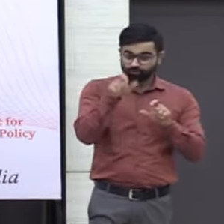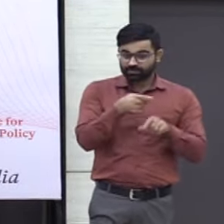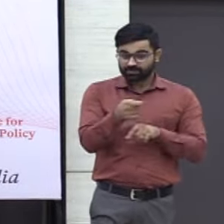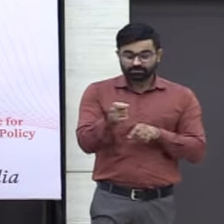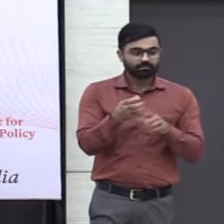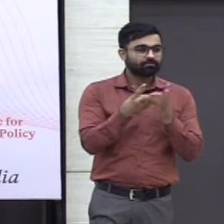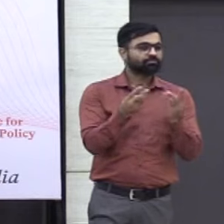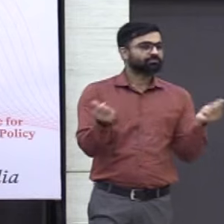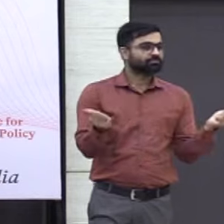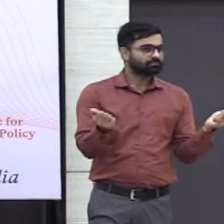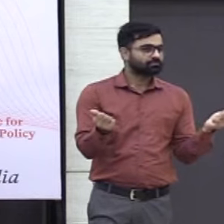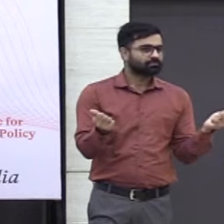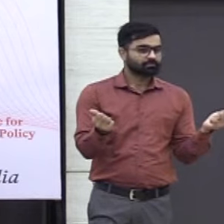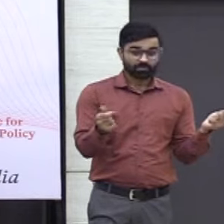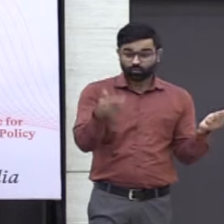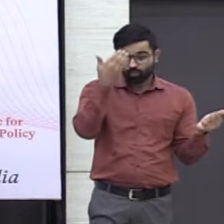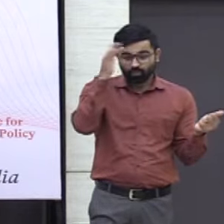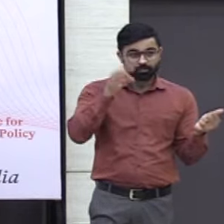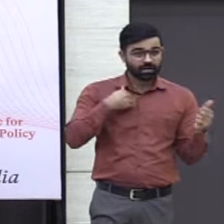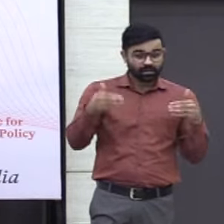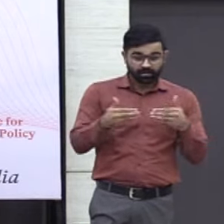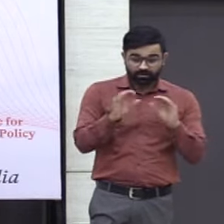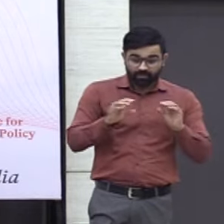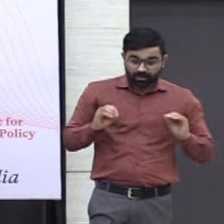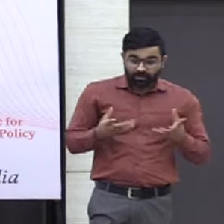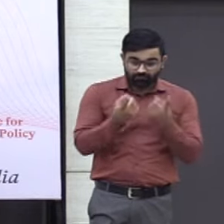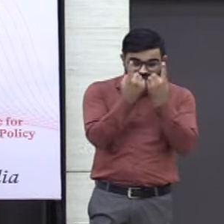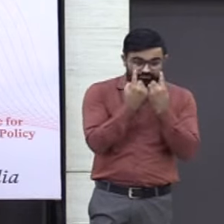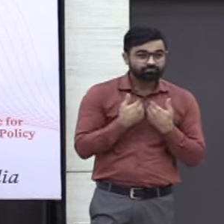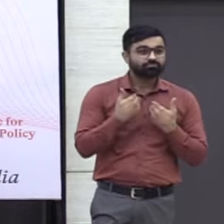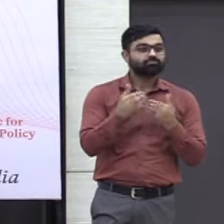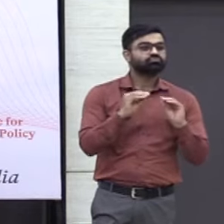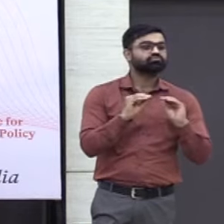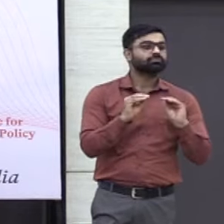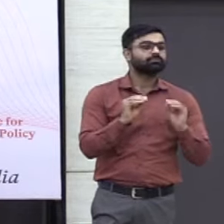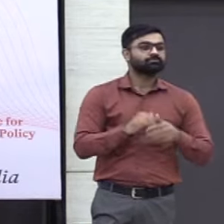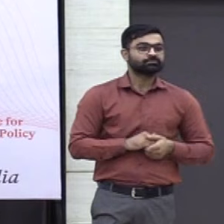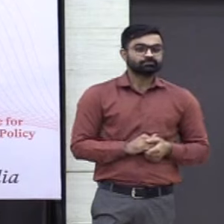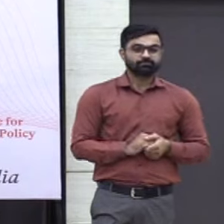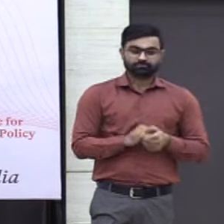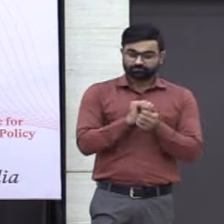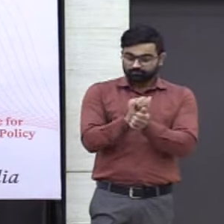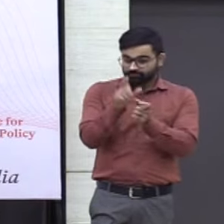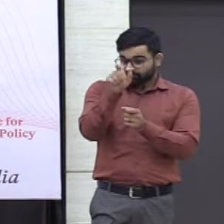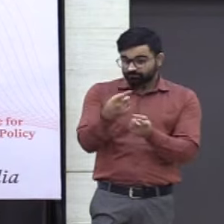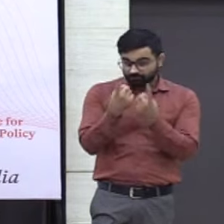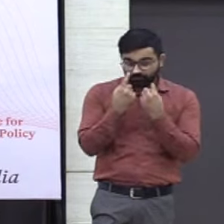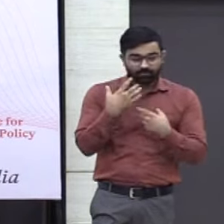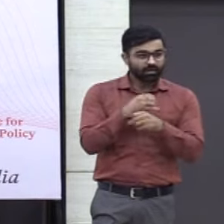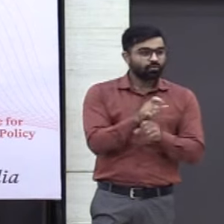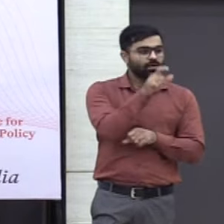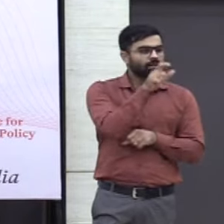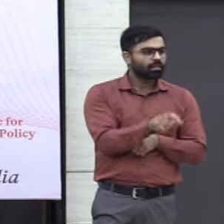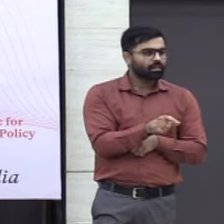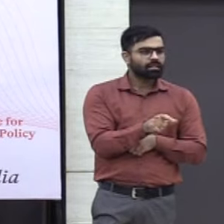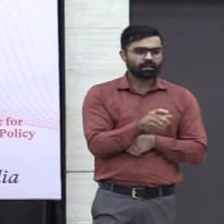to disappear. But he doesn't even know me yet. He has not even started investigating. To prevent such person from making any